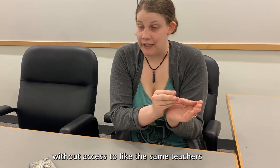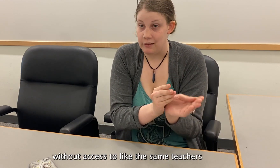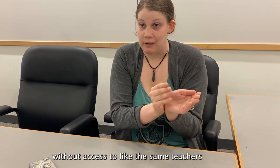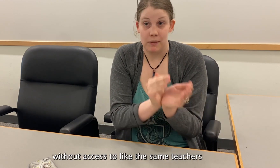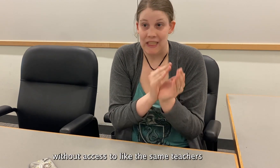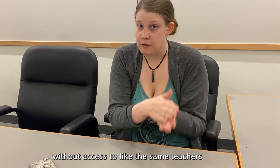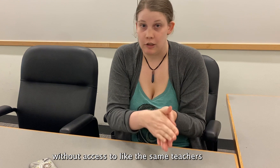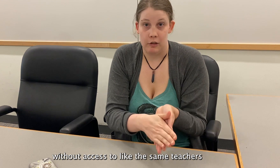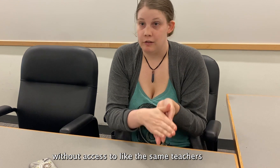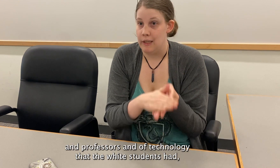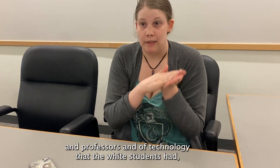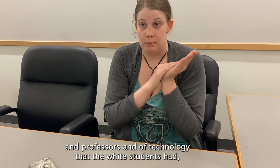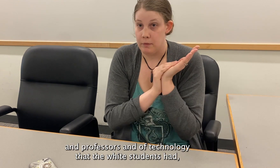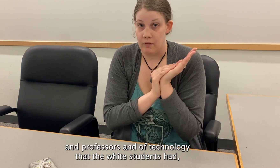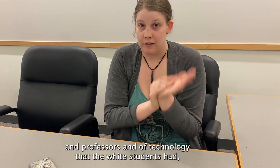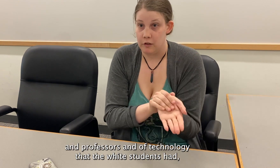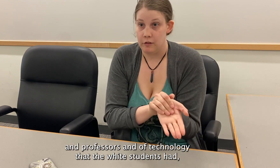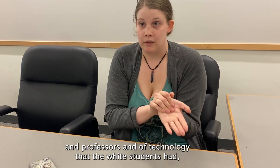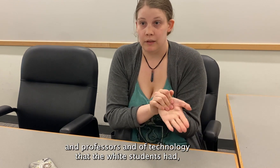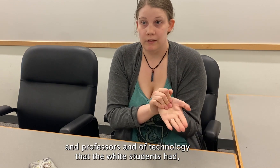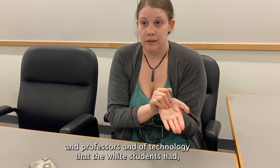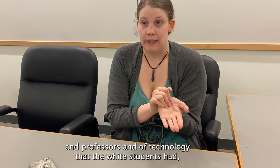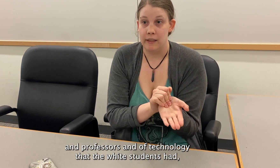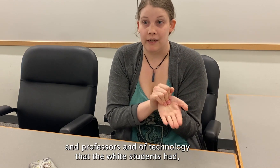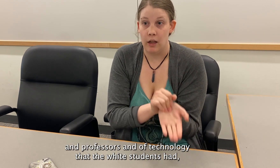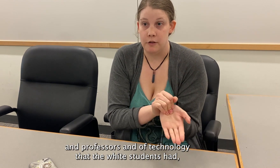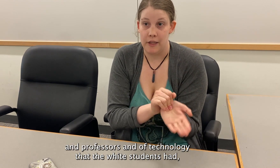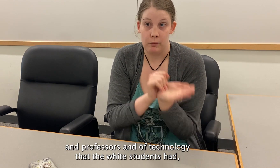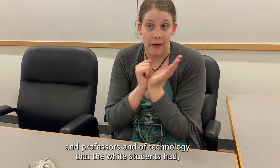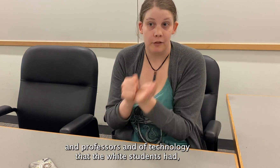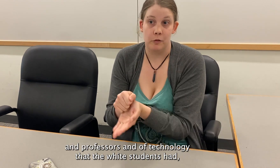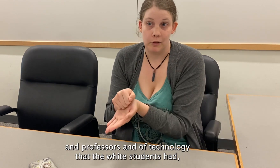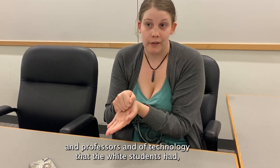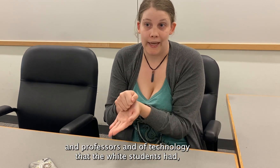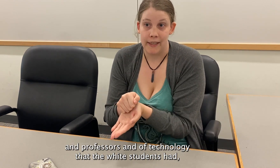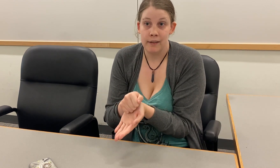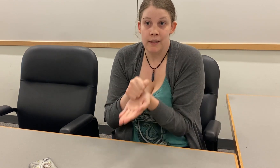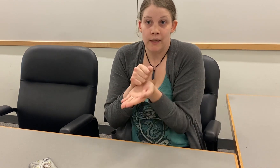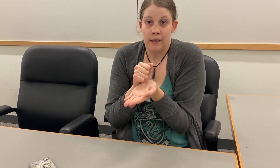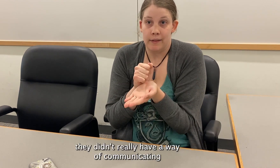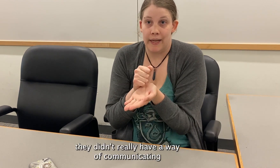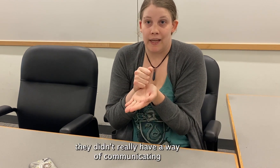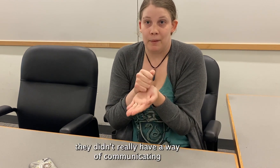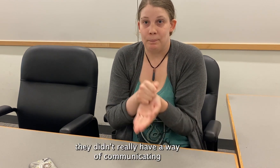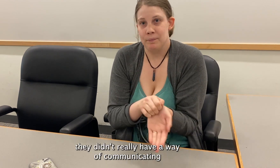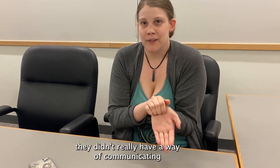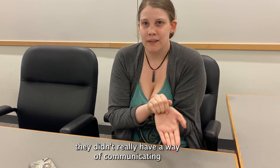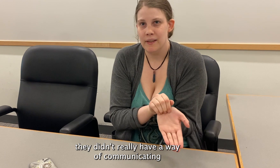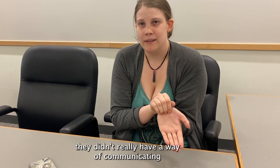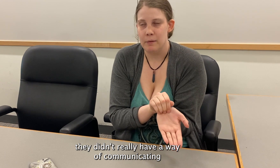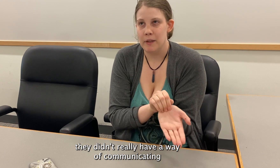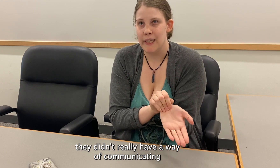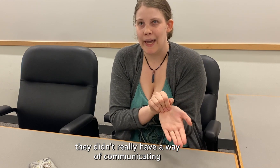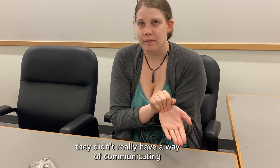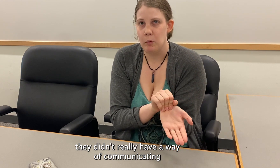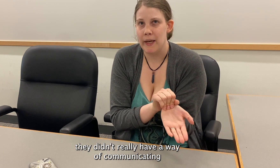same teachers and professors and technology that the white students had, they didn't really have a way